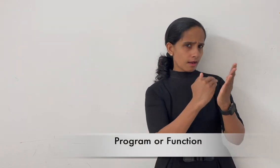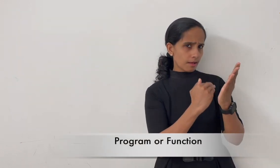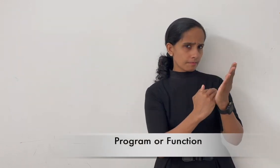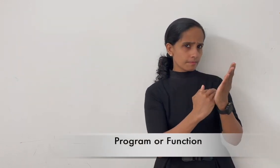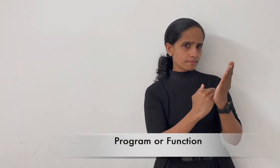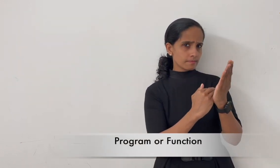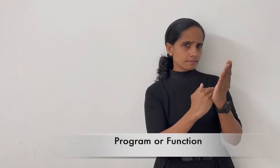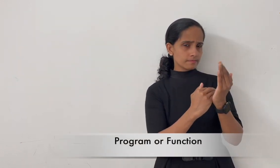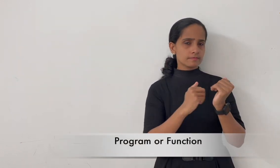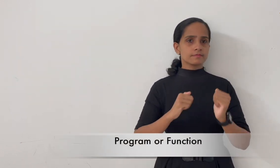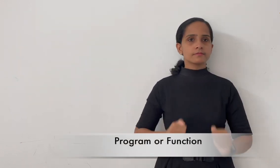Program or function.